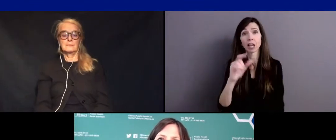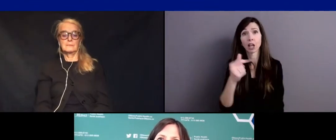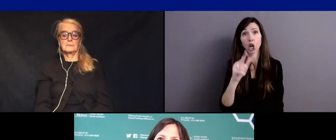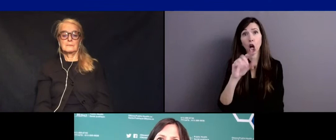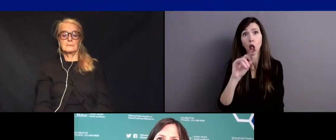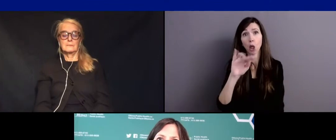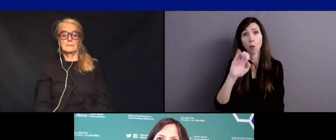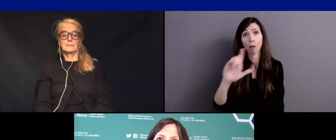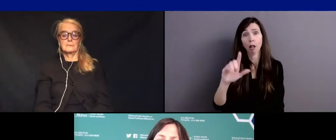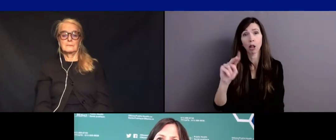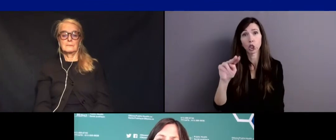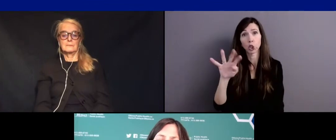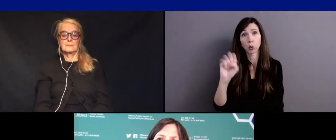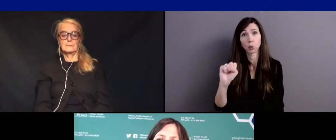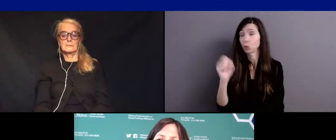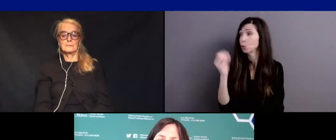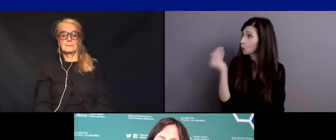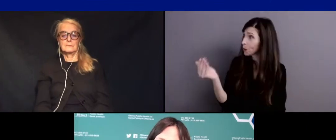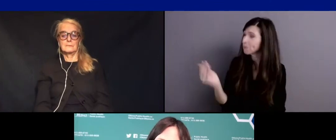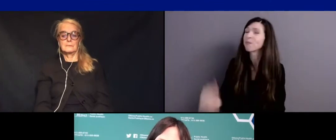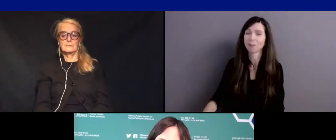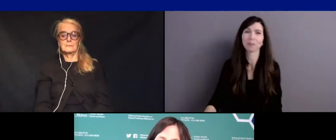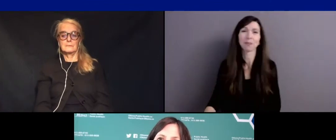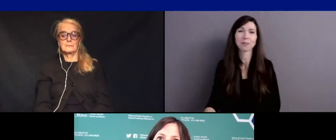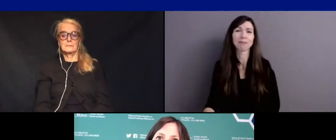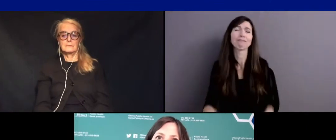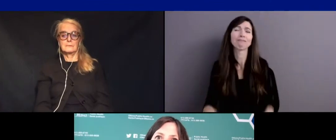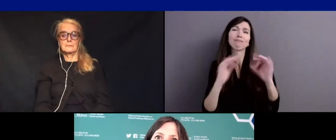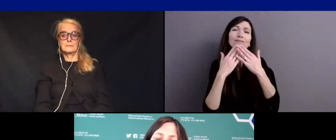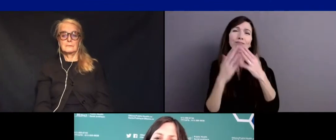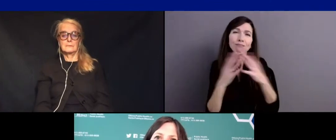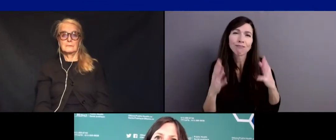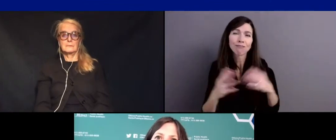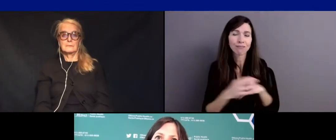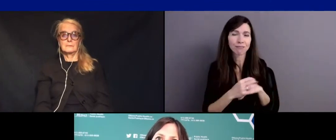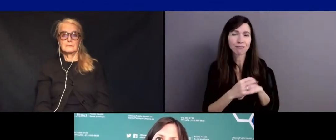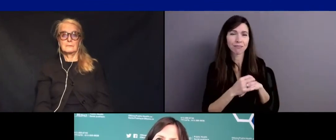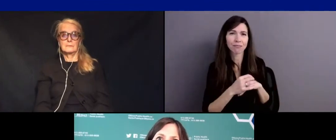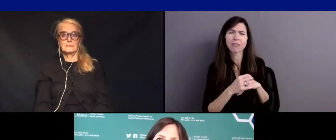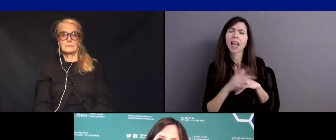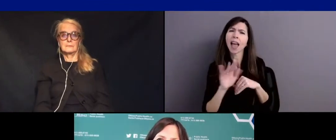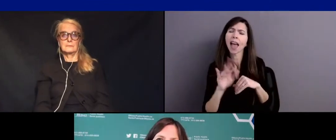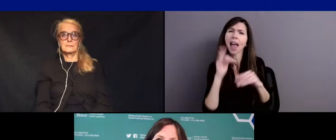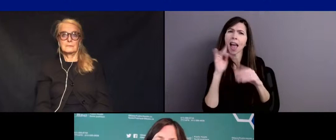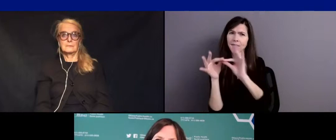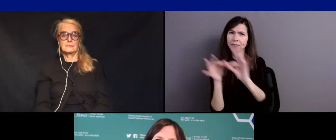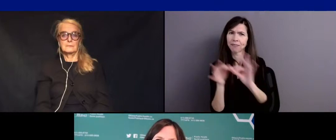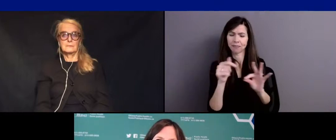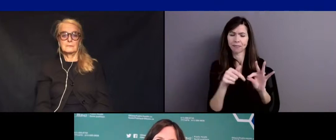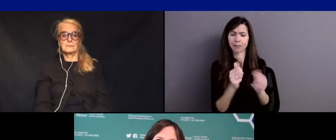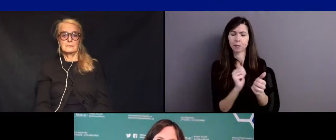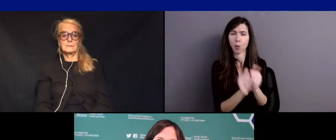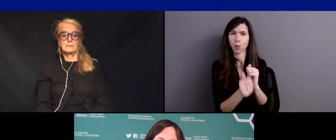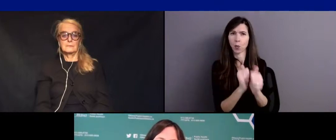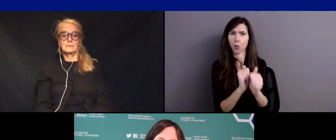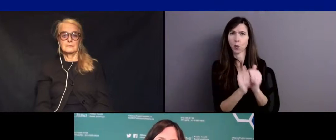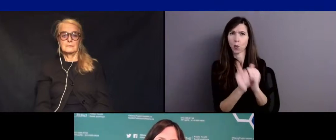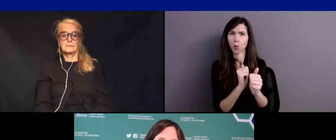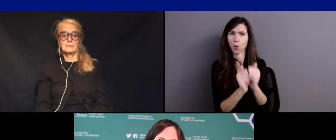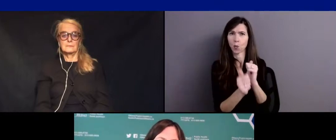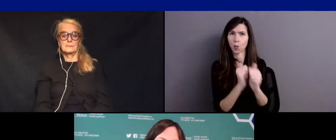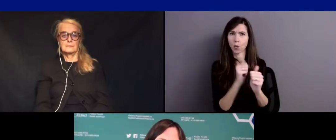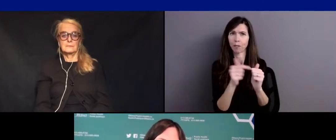ahead. Thanks very much. So just on the sports question,